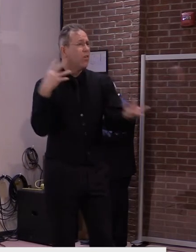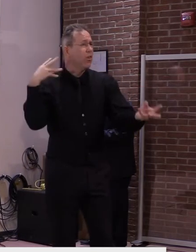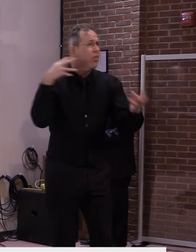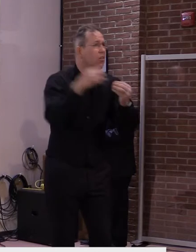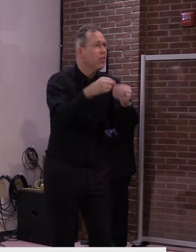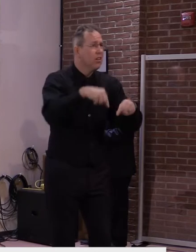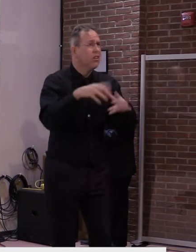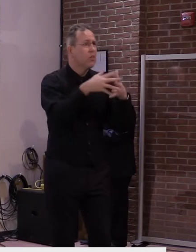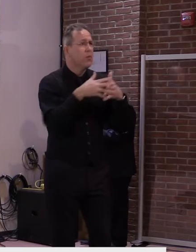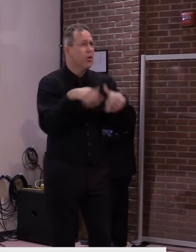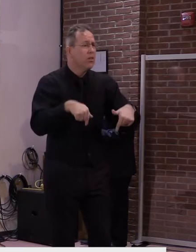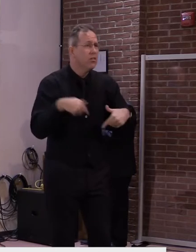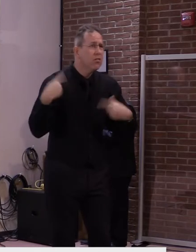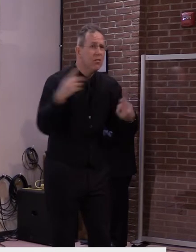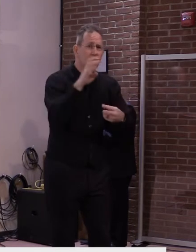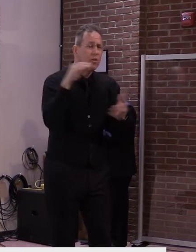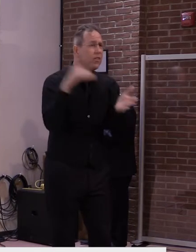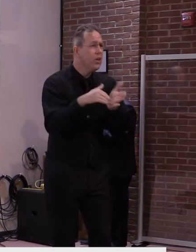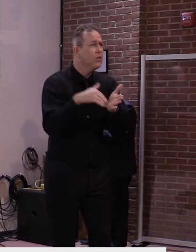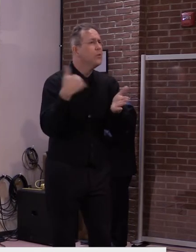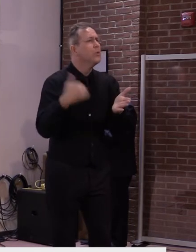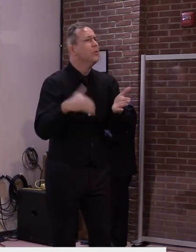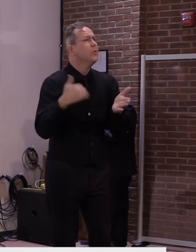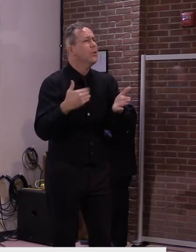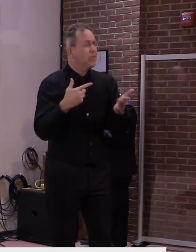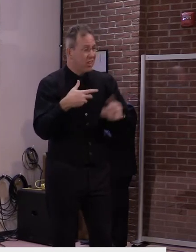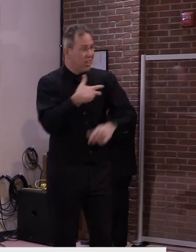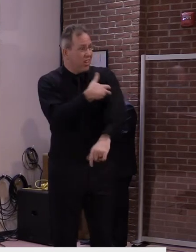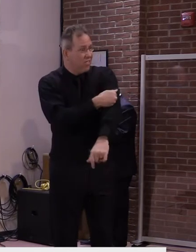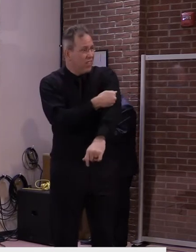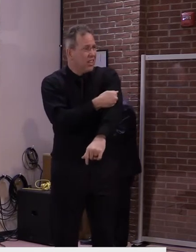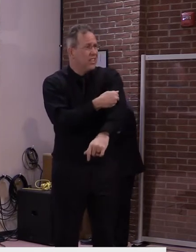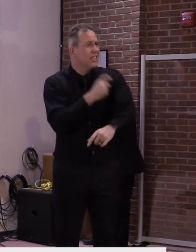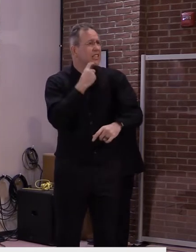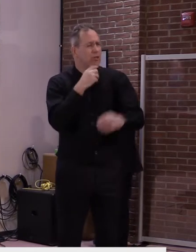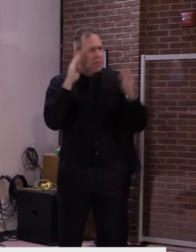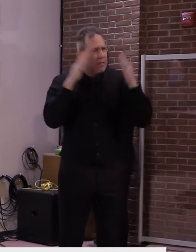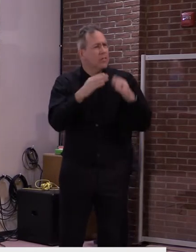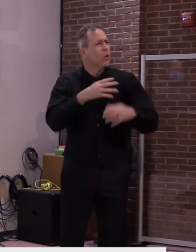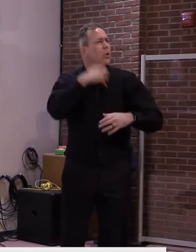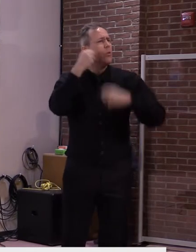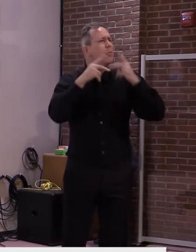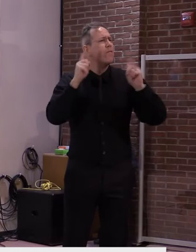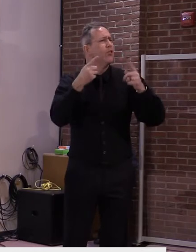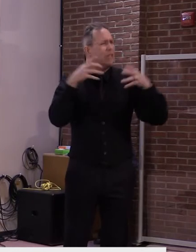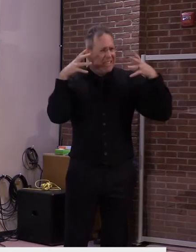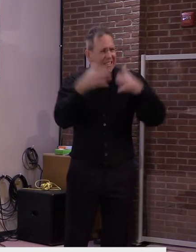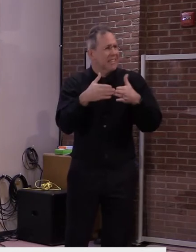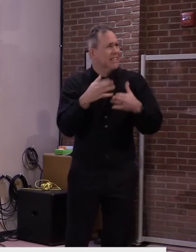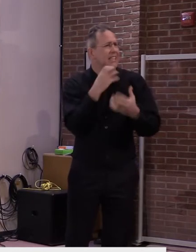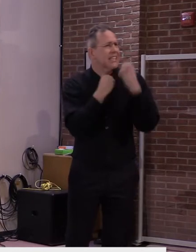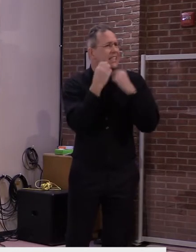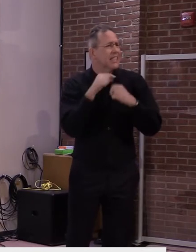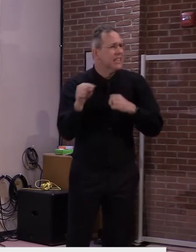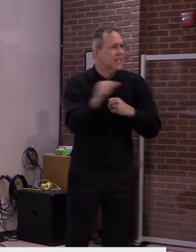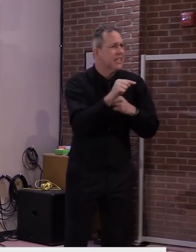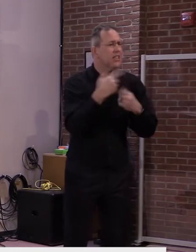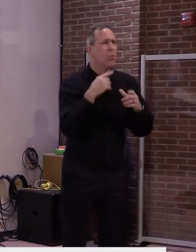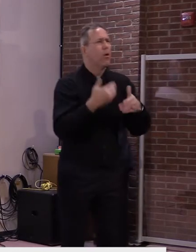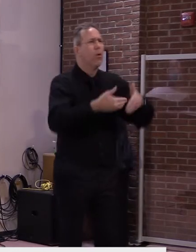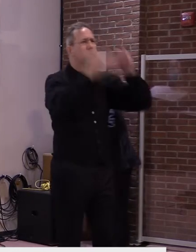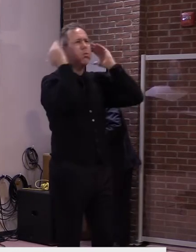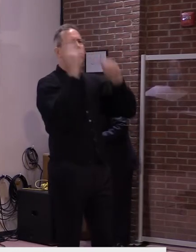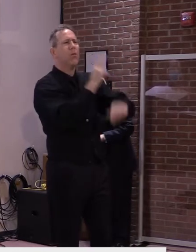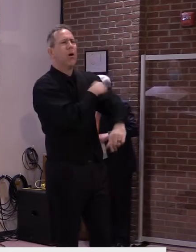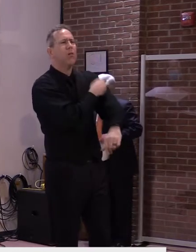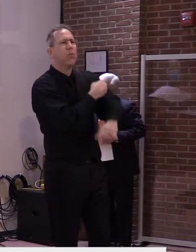Vaccinating those most at risk first will not only save lives and prevent our hospitals from being overwhelmed, but this will allow